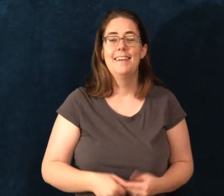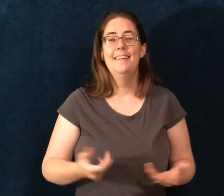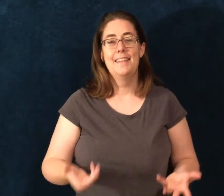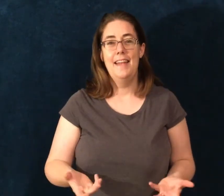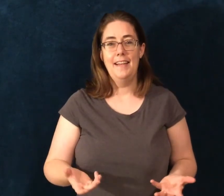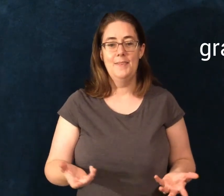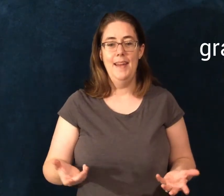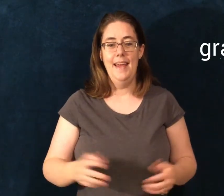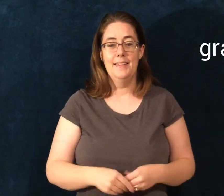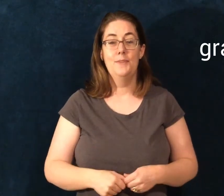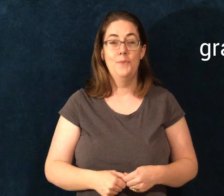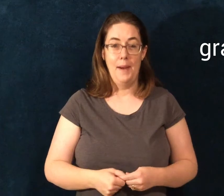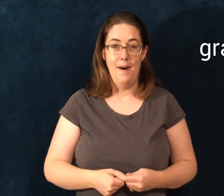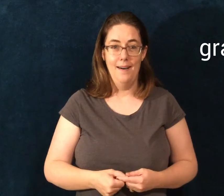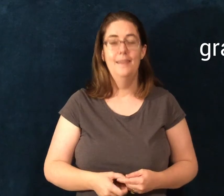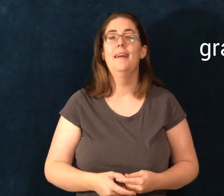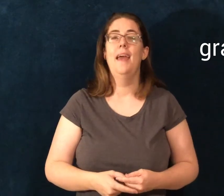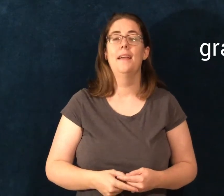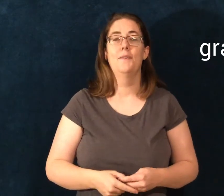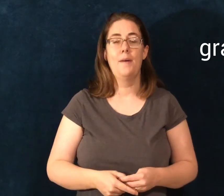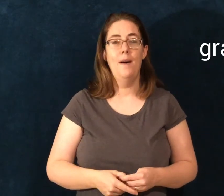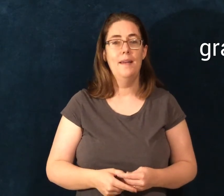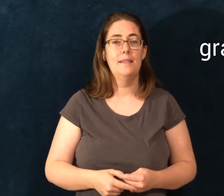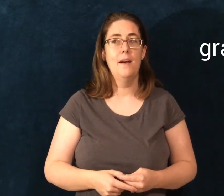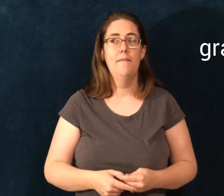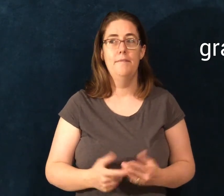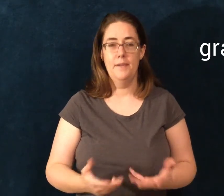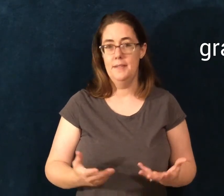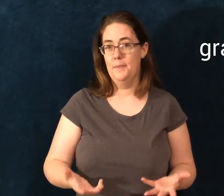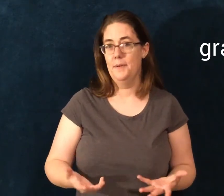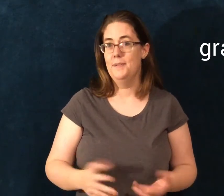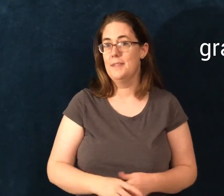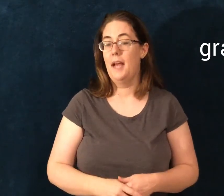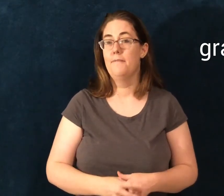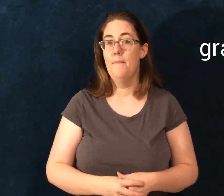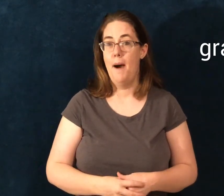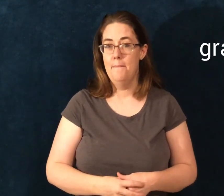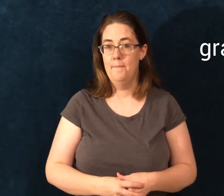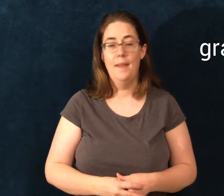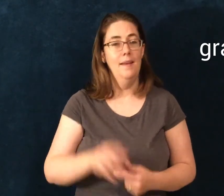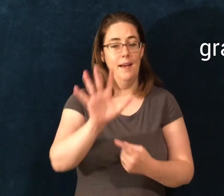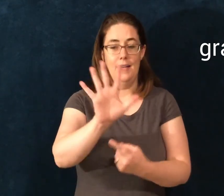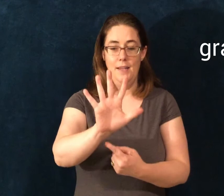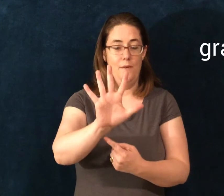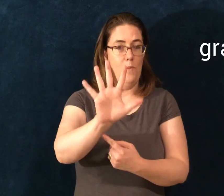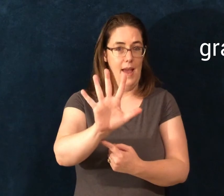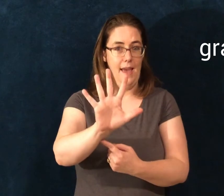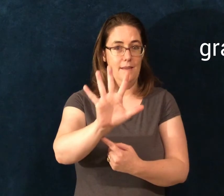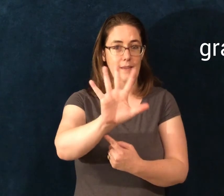so the next one is grandma, and grandma is very similar to the sign for mom. Again, you have one hand in a